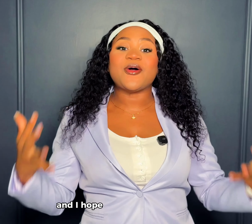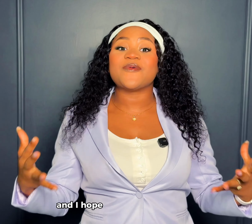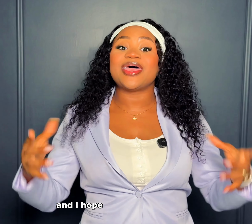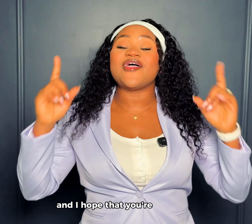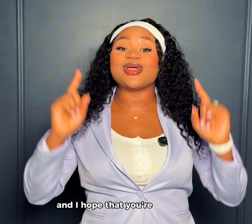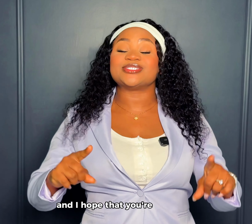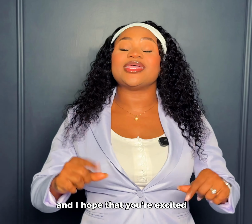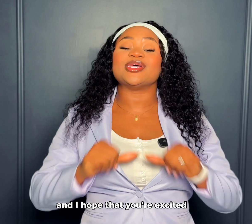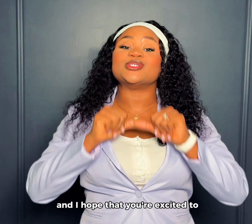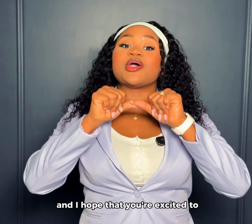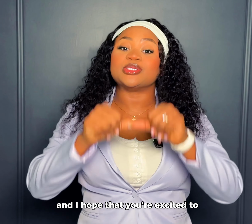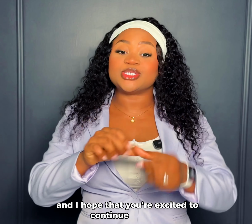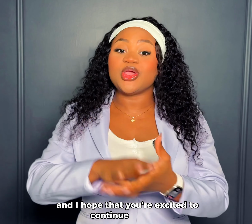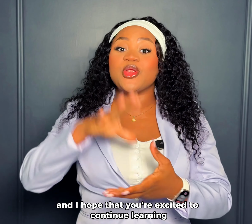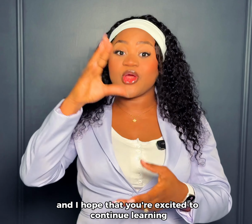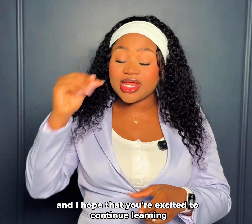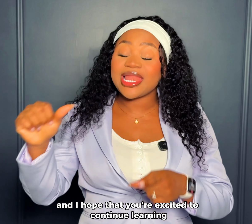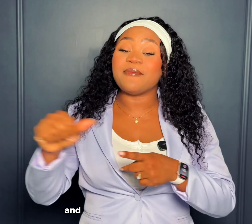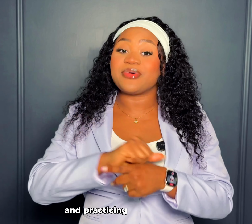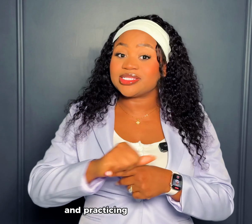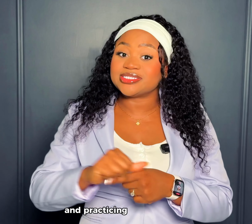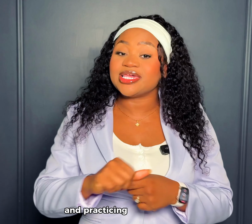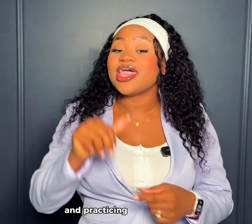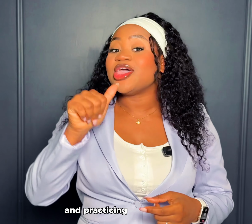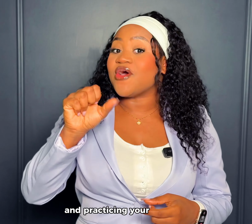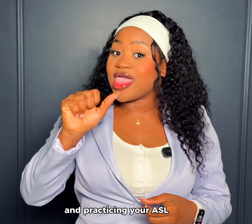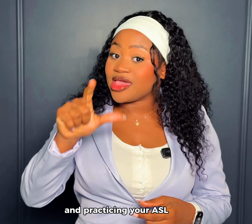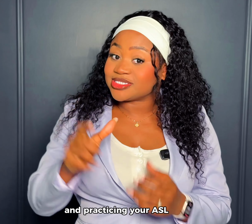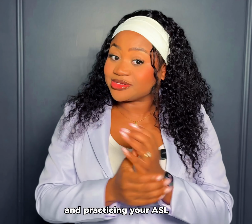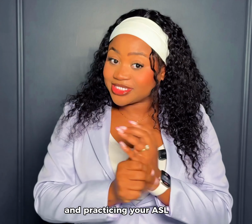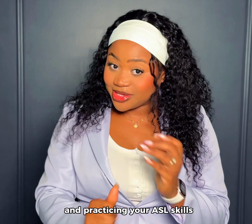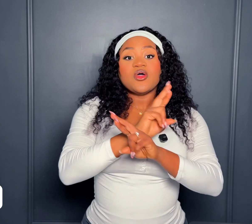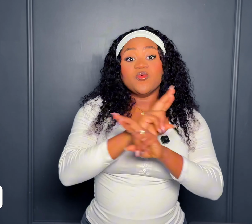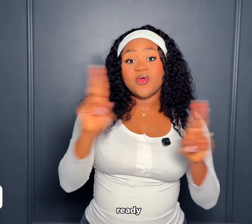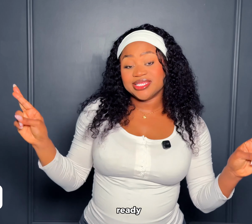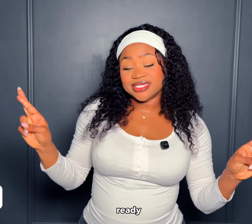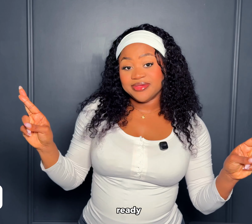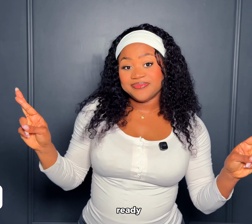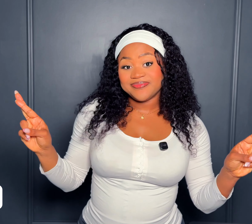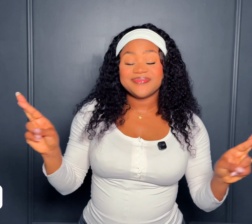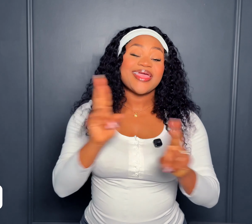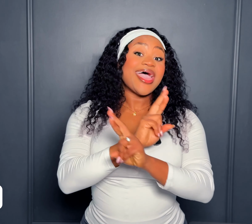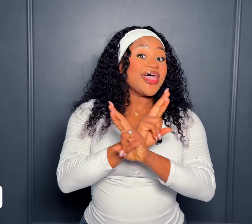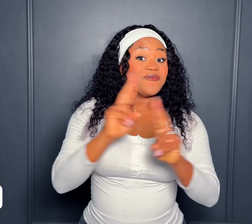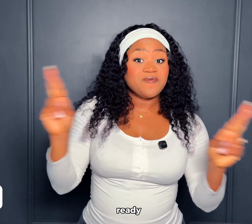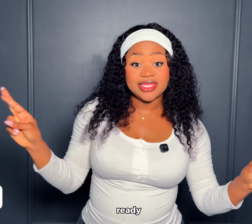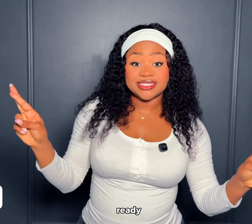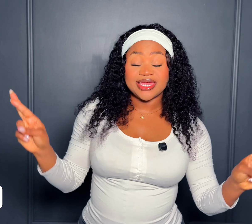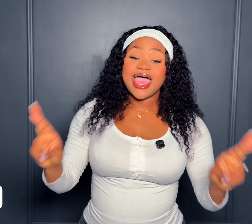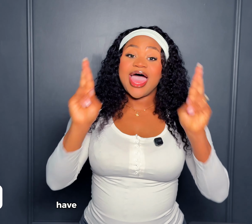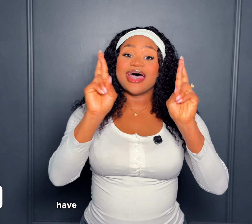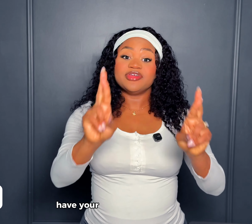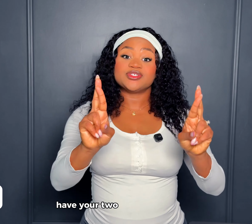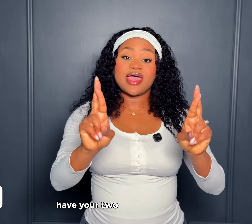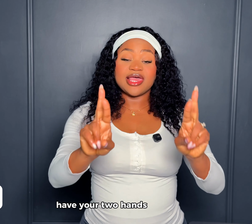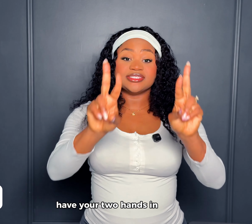hope that you're excited to continue learning and practicing your ASL skills. Ready? Ready. Have your two hands in